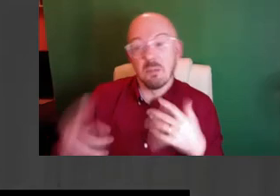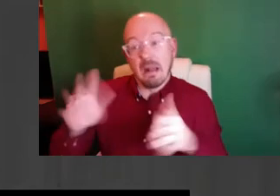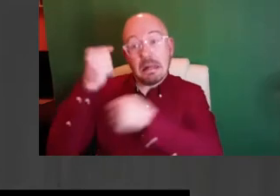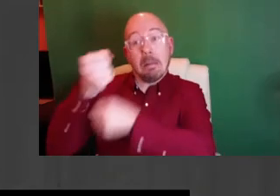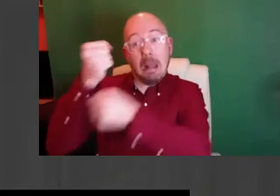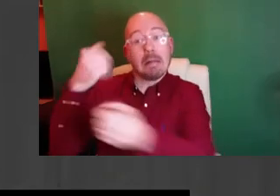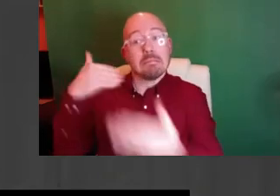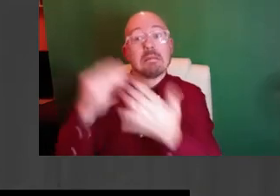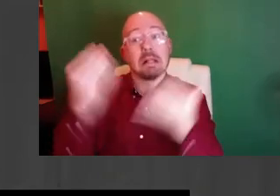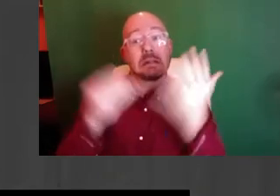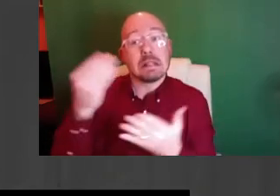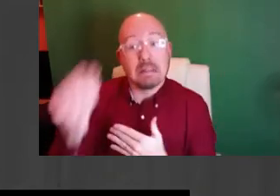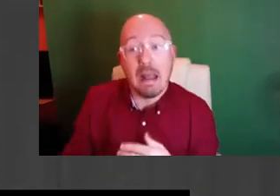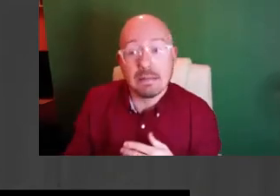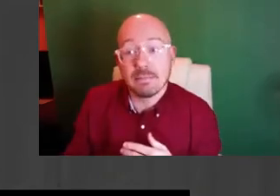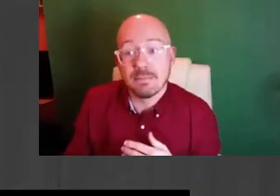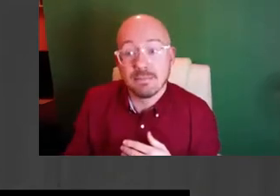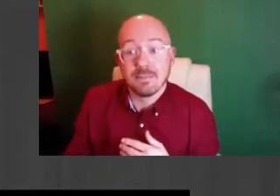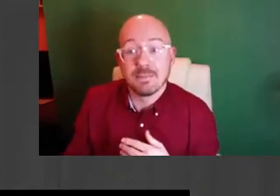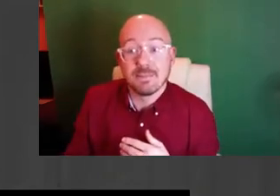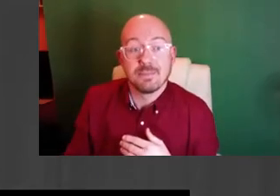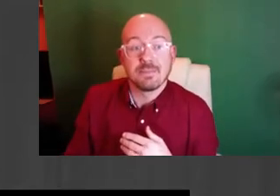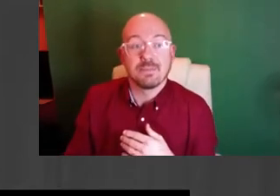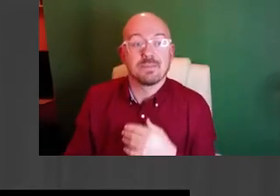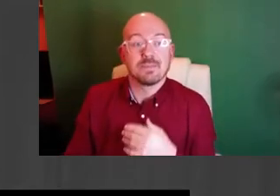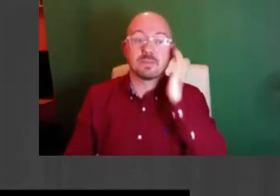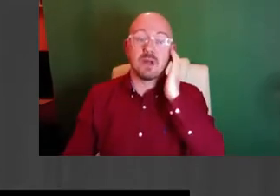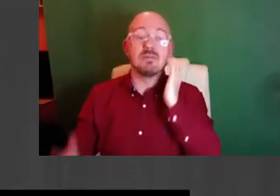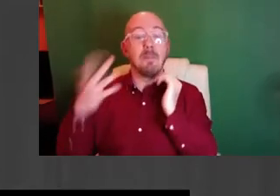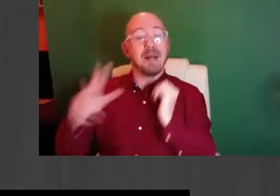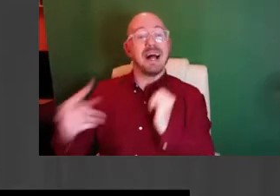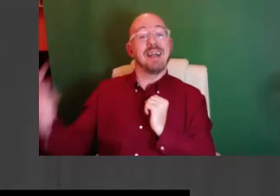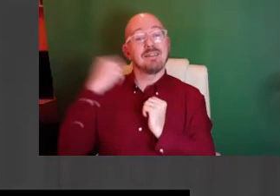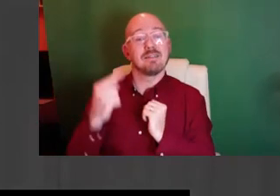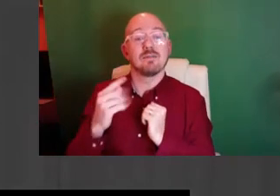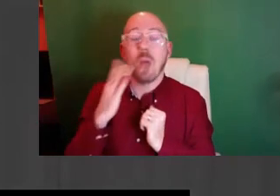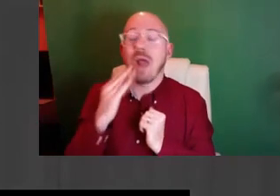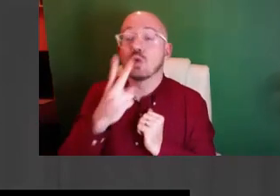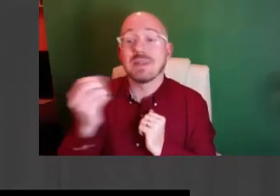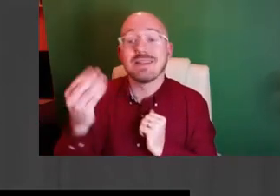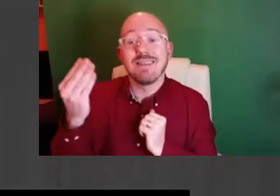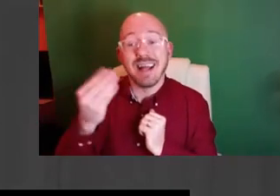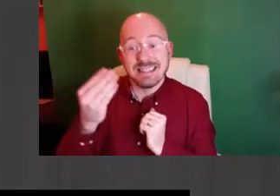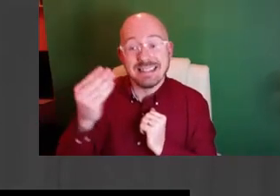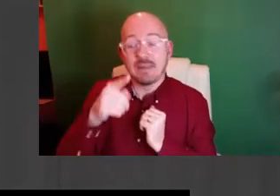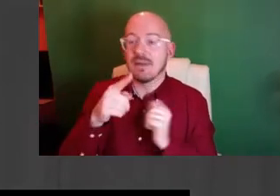yet a BSL Act for Wales, or despite the fact this has been campaigned for since